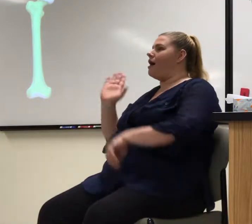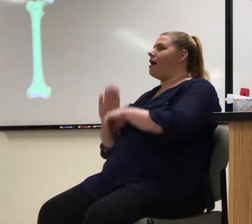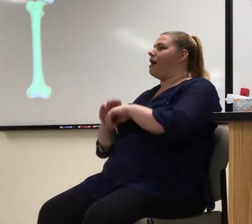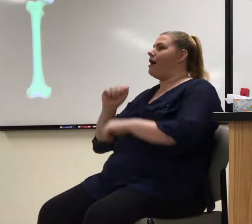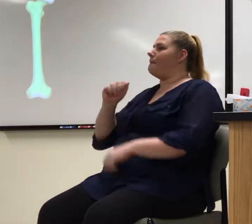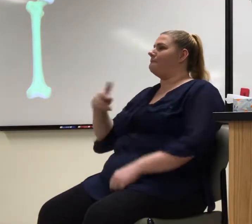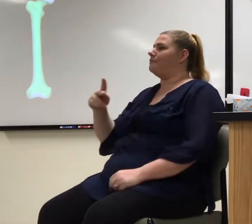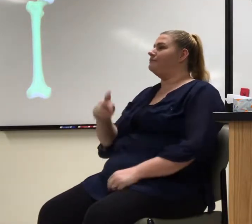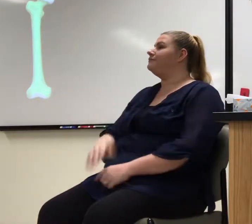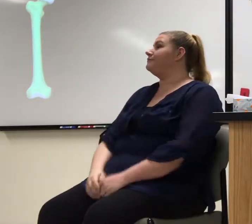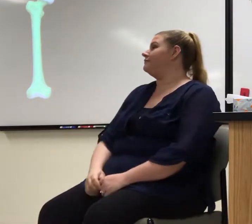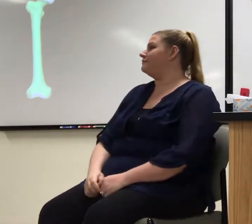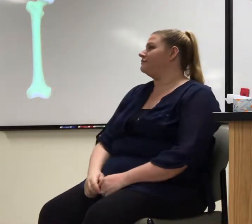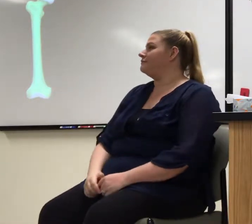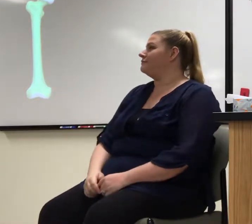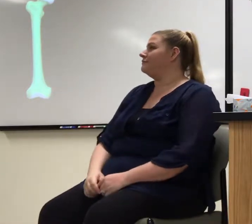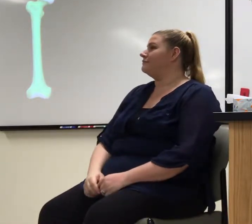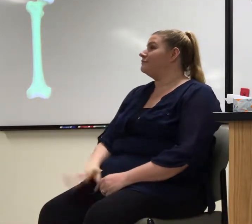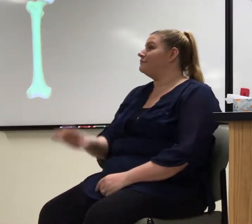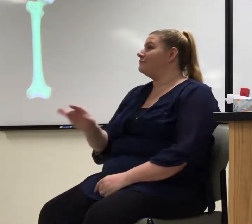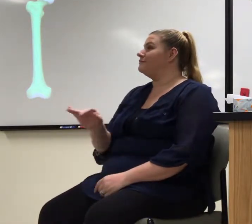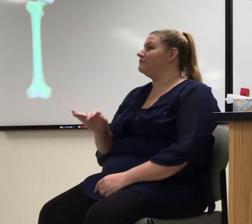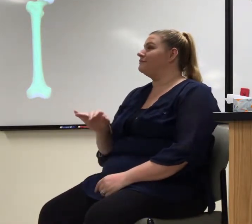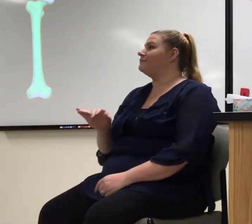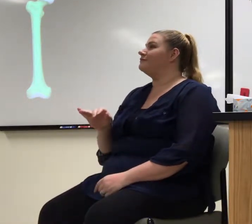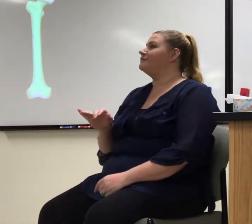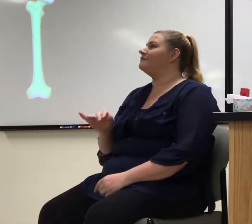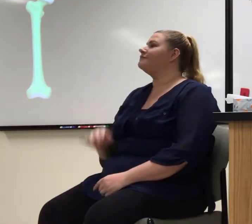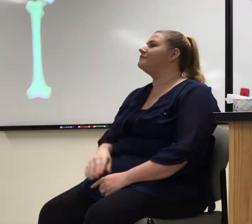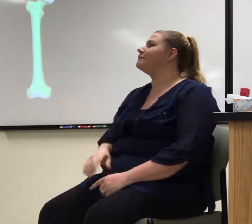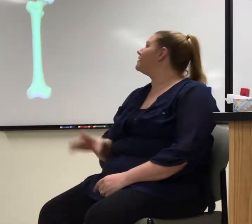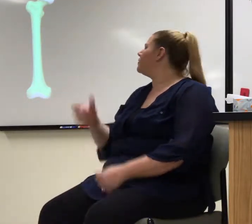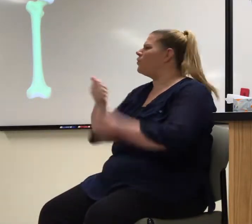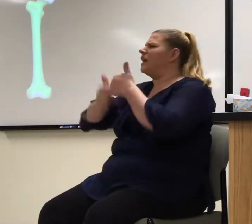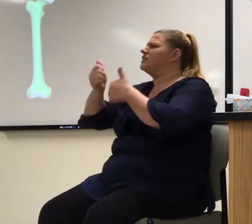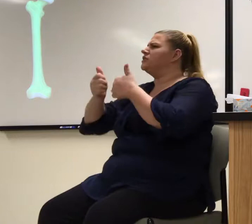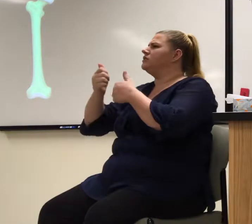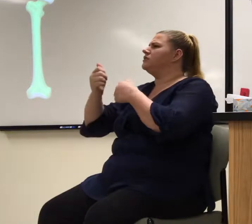I haven't taught it yet, but let me just see if you know. Is that anterior or posterior?